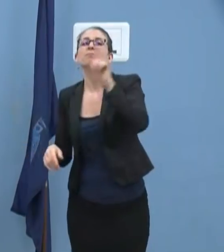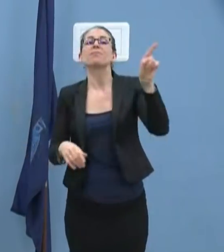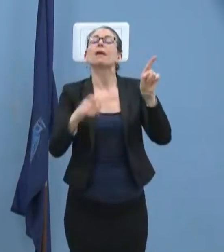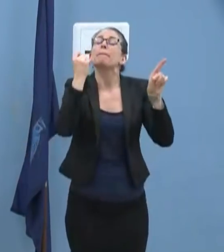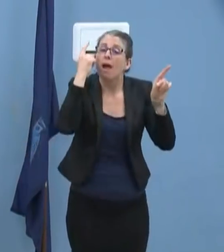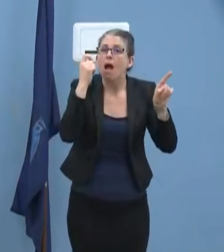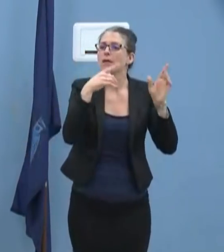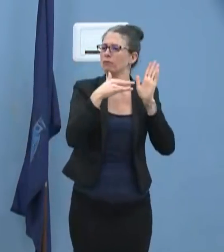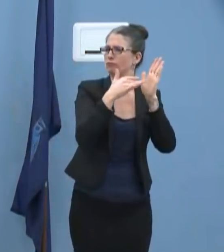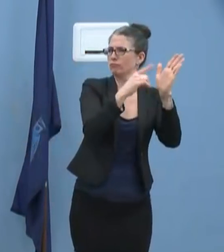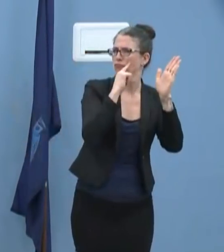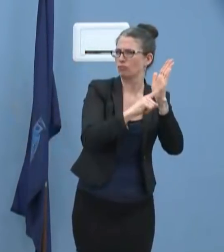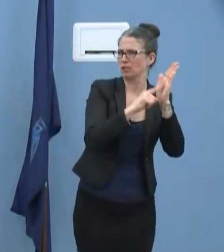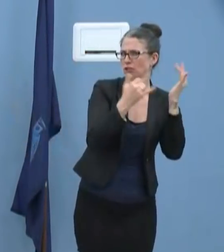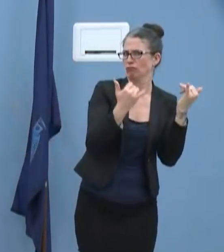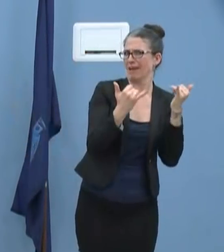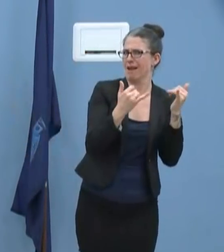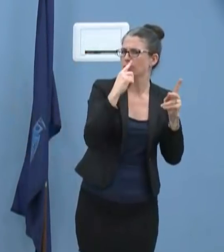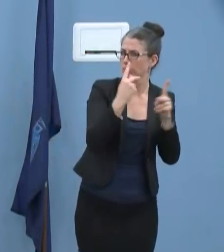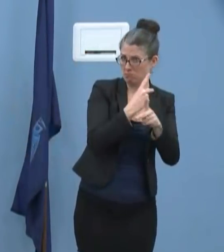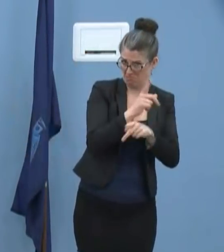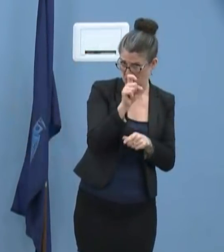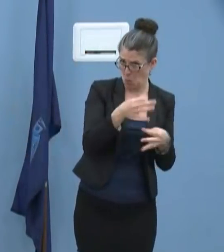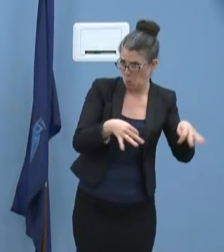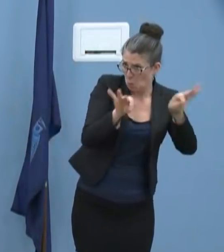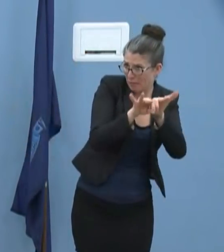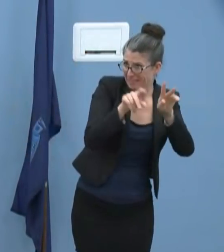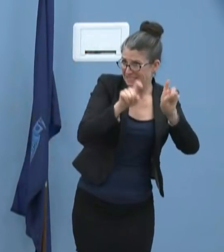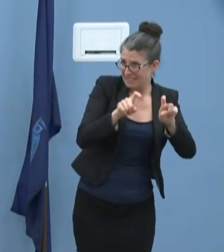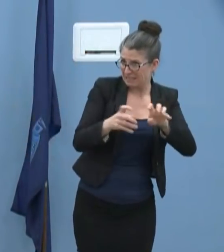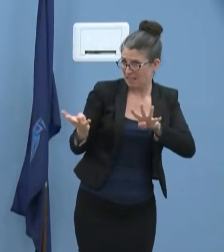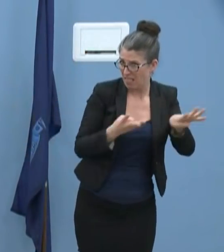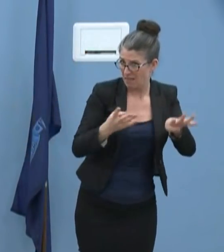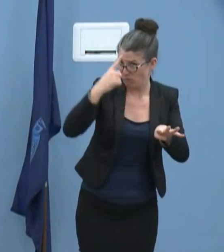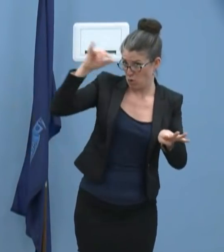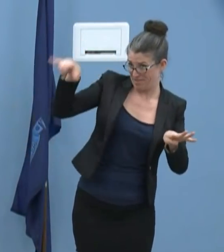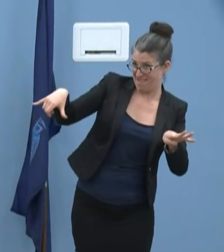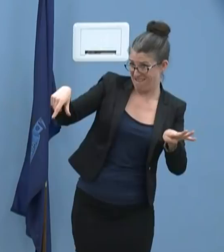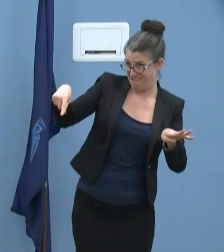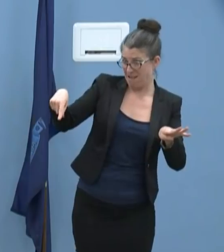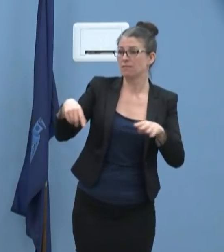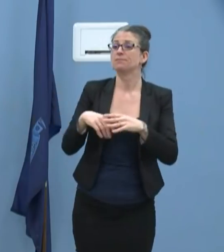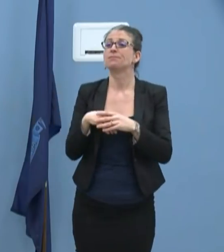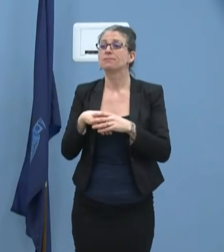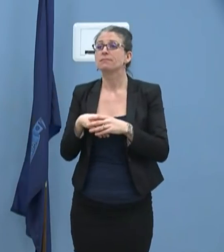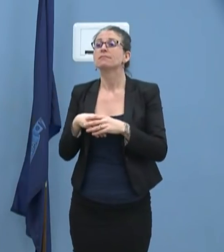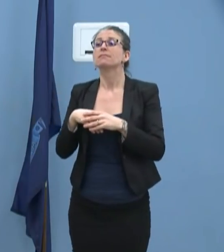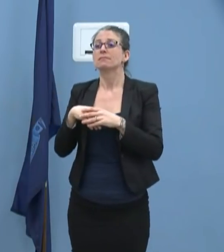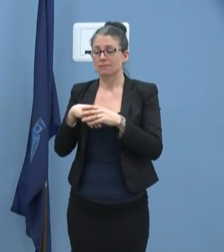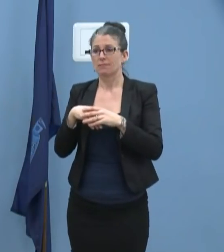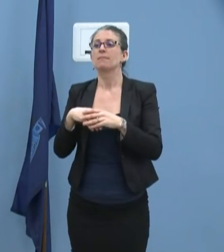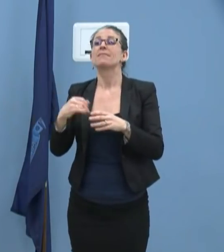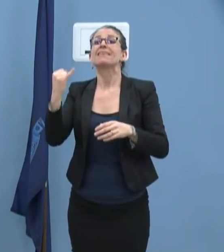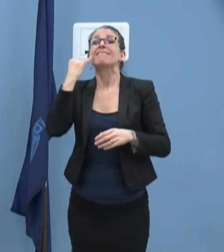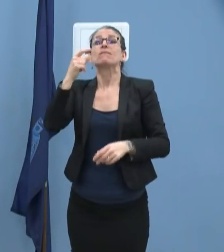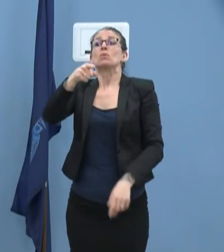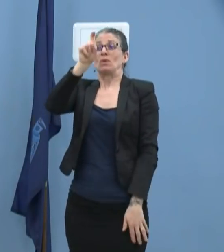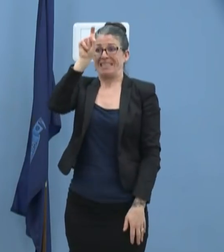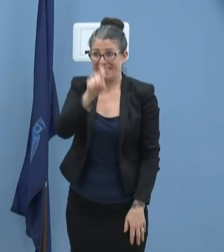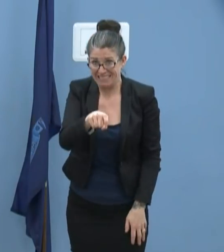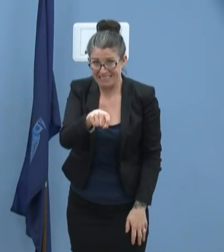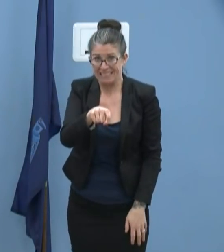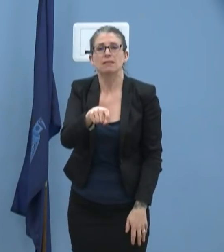because we want to make sure that every single person who needs a test can get a test and ensure that when we get